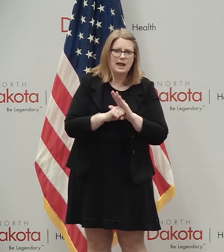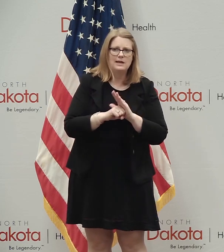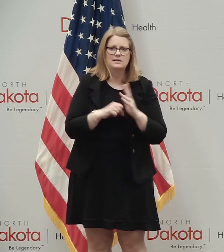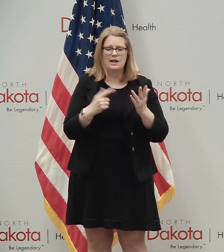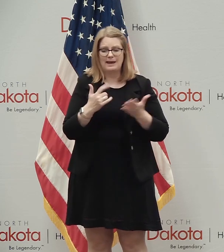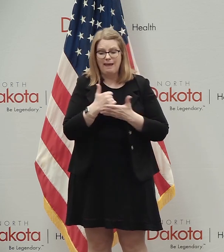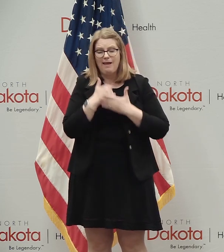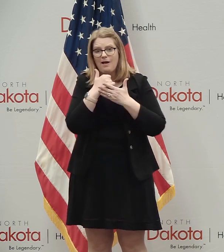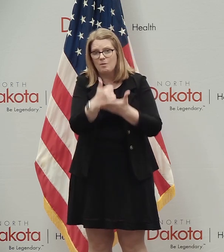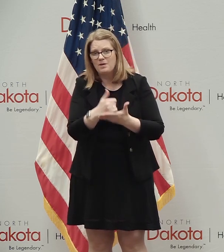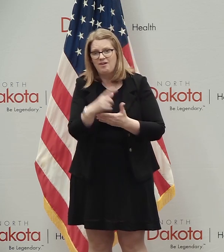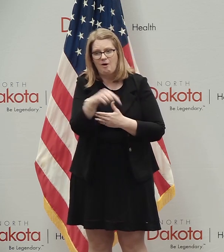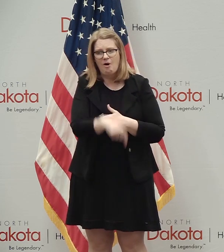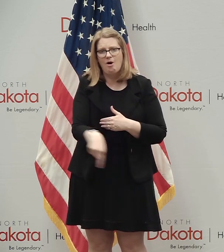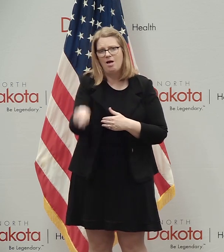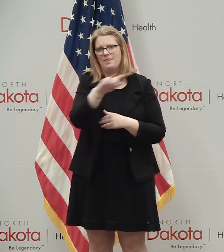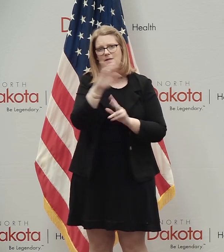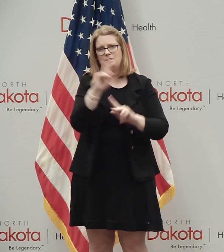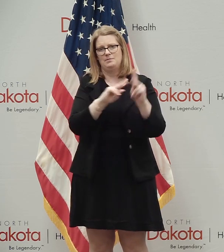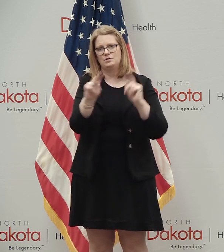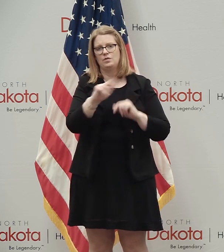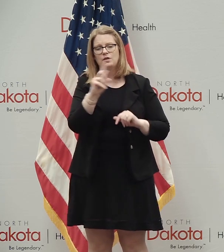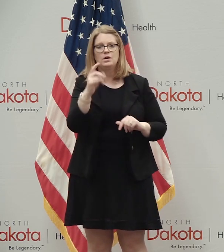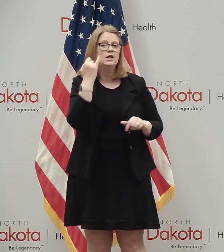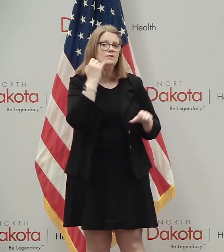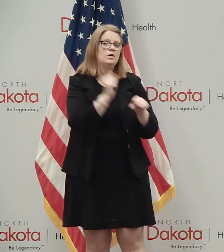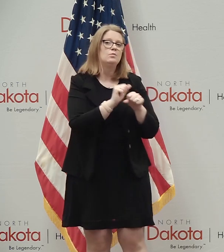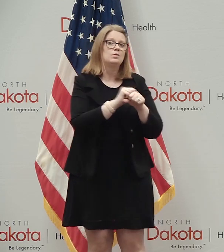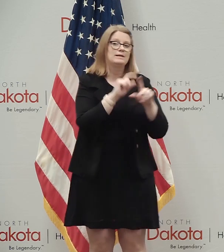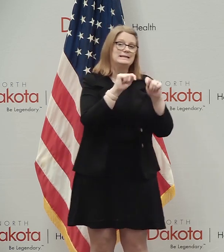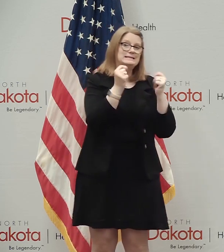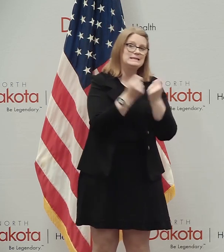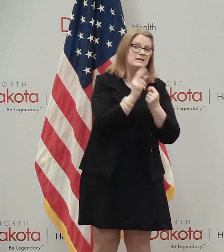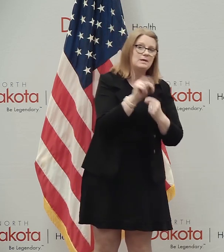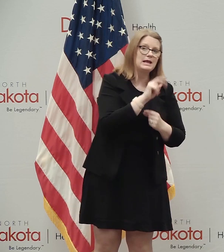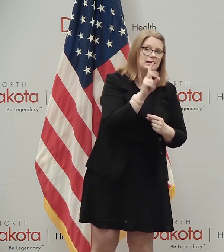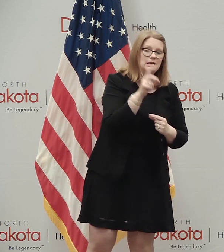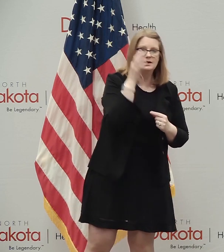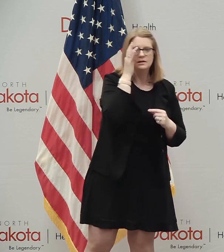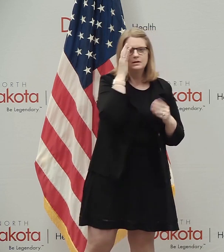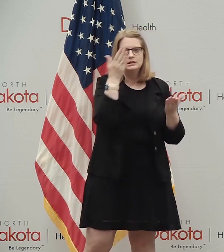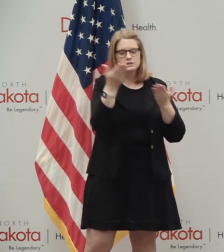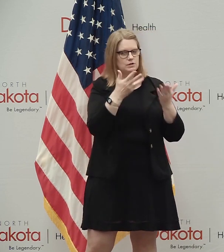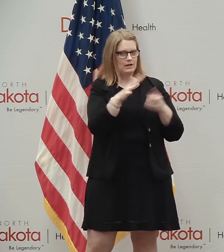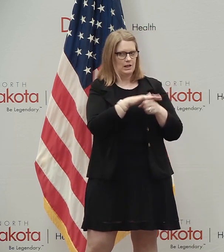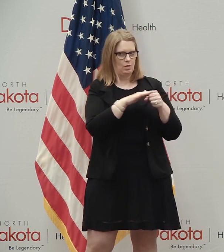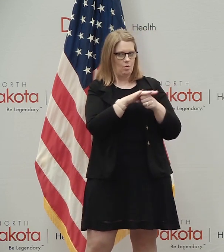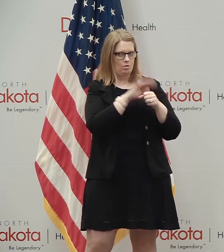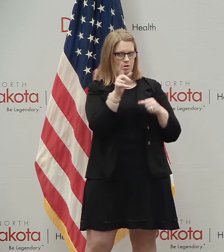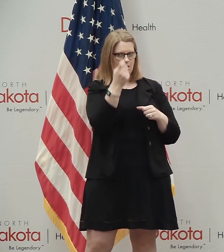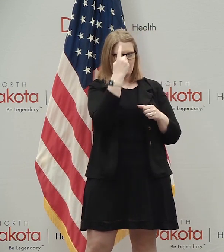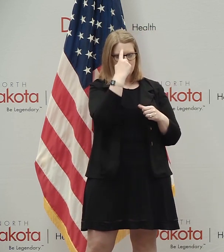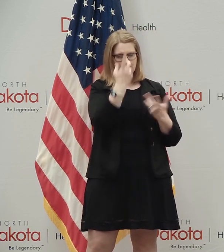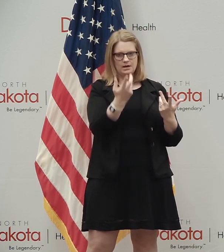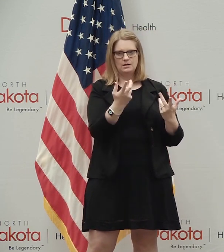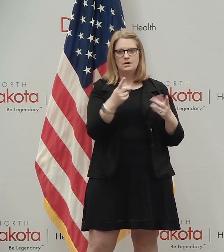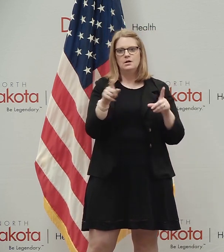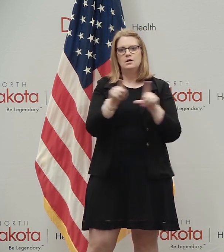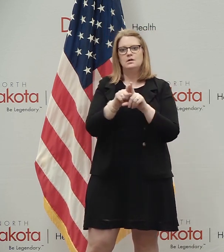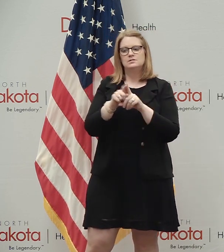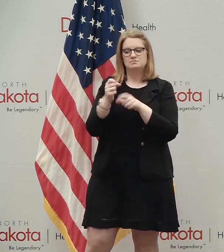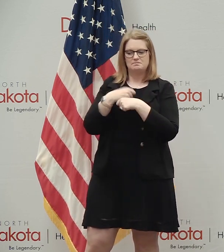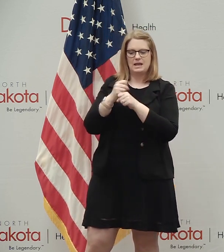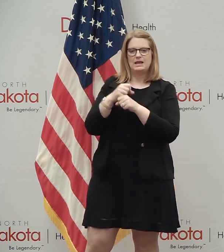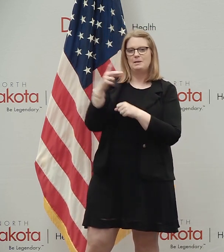these challenging times. And so whether you're working with Team ND, serving in local government and nonprofits, making PPE,